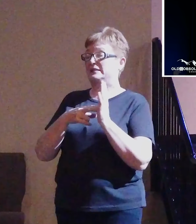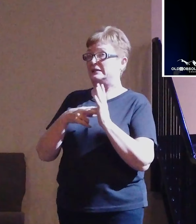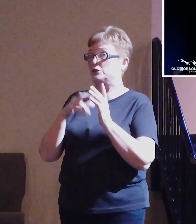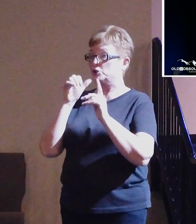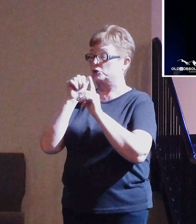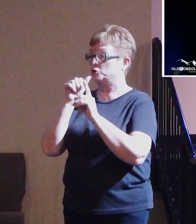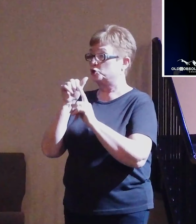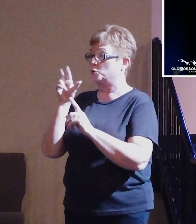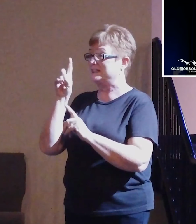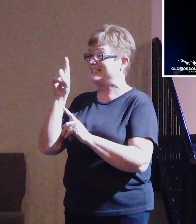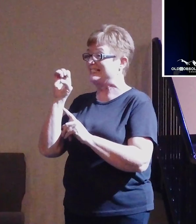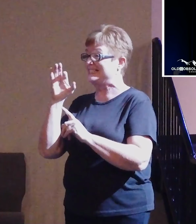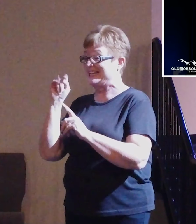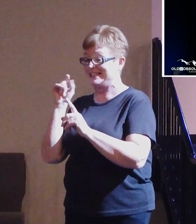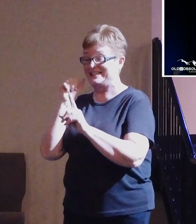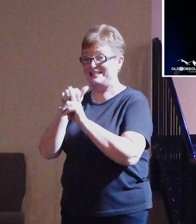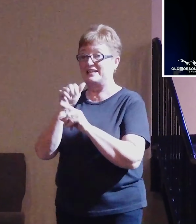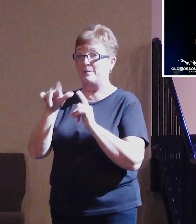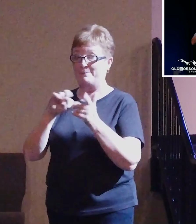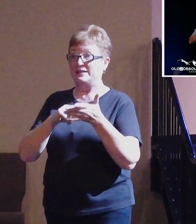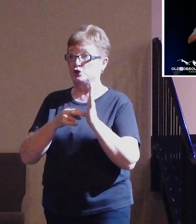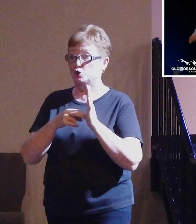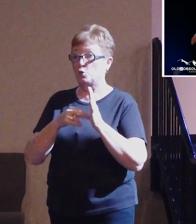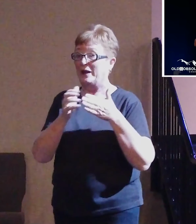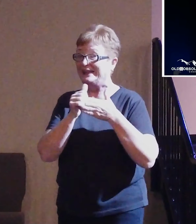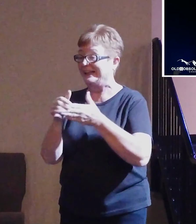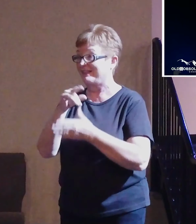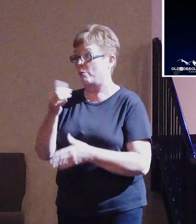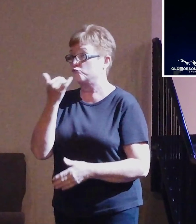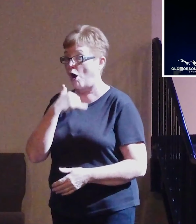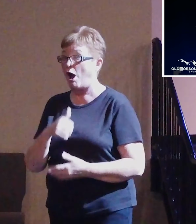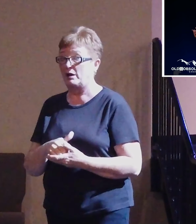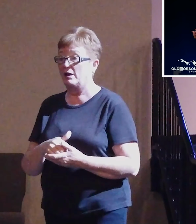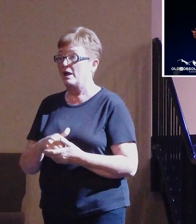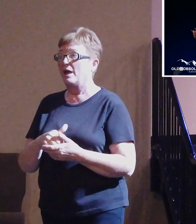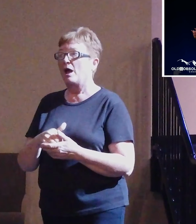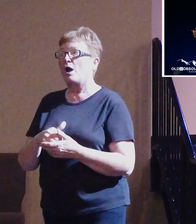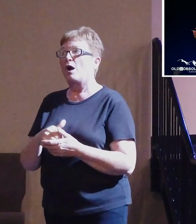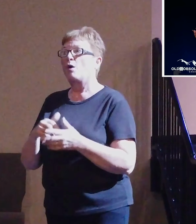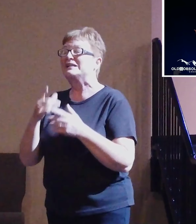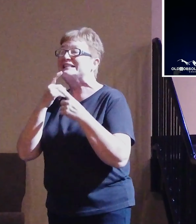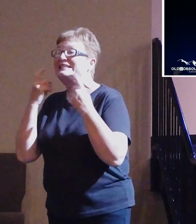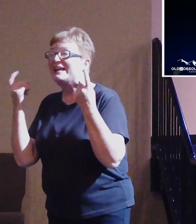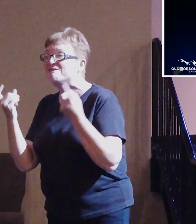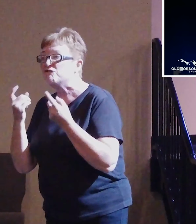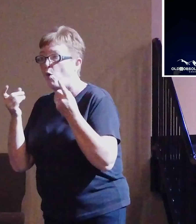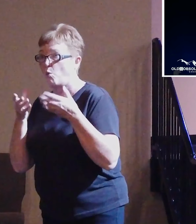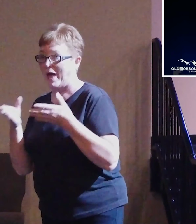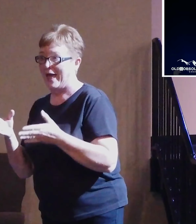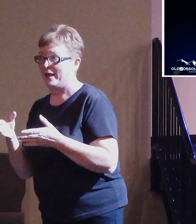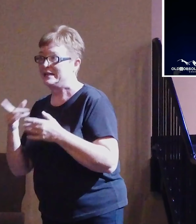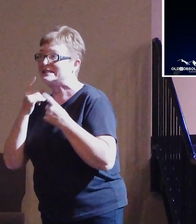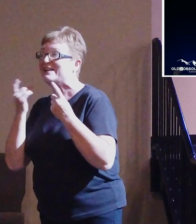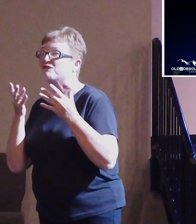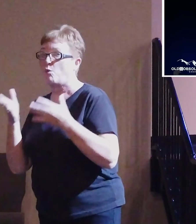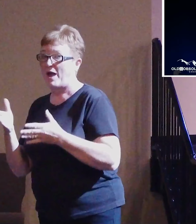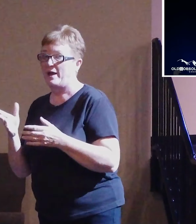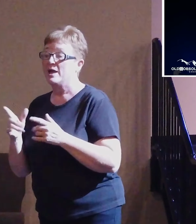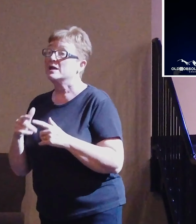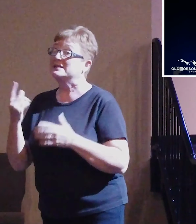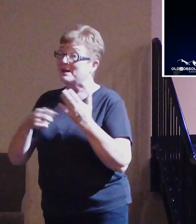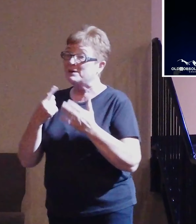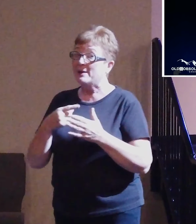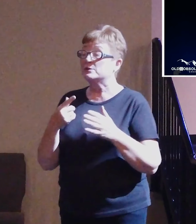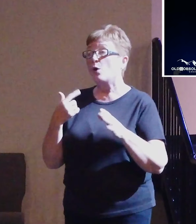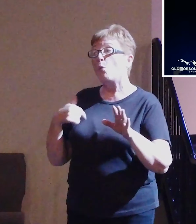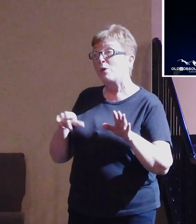trick them or to mislead them in a sinful way. There are times when we should deceive